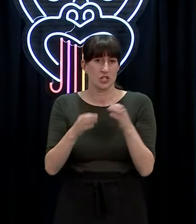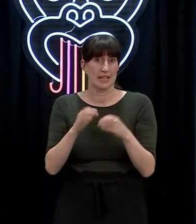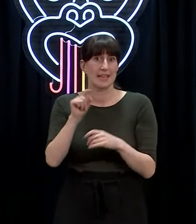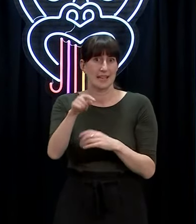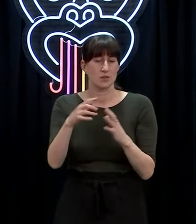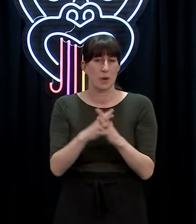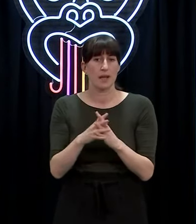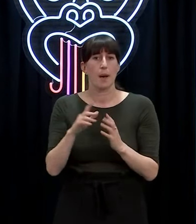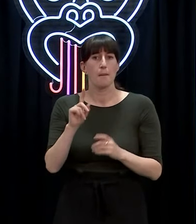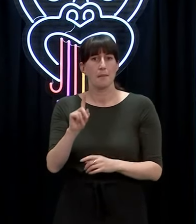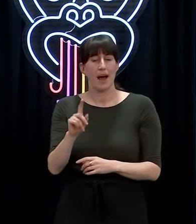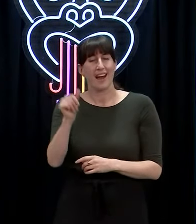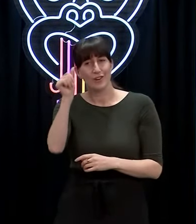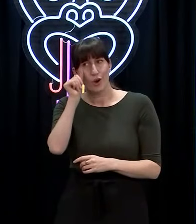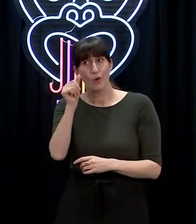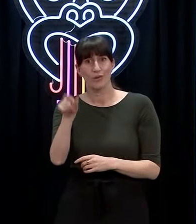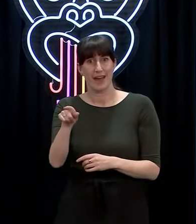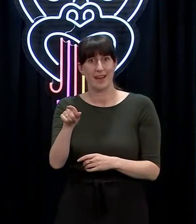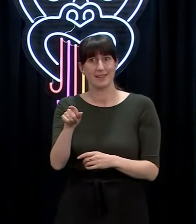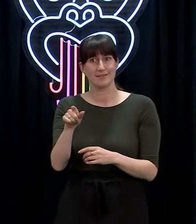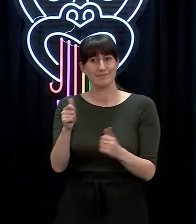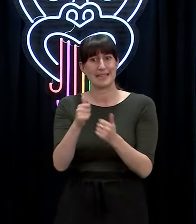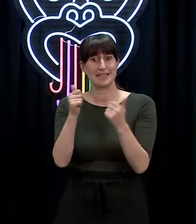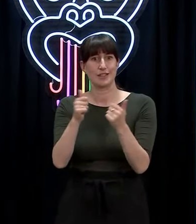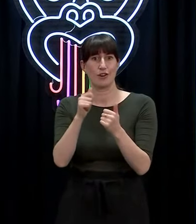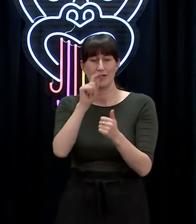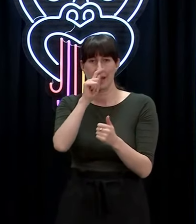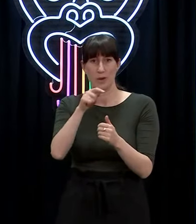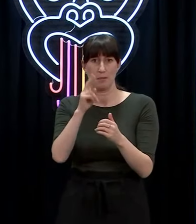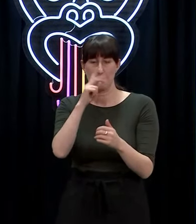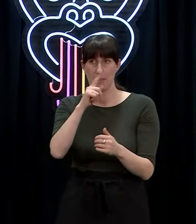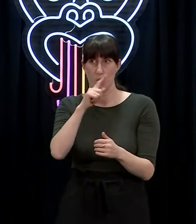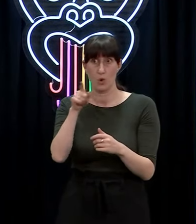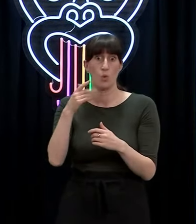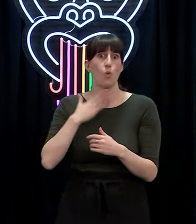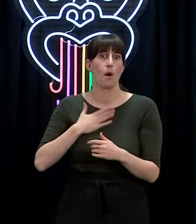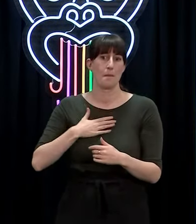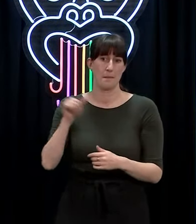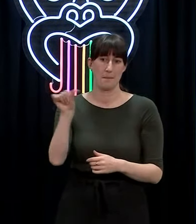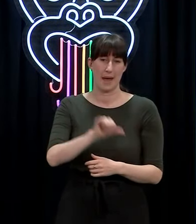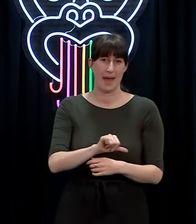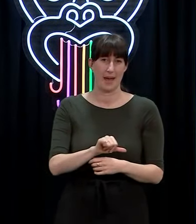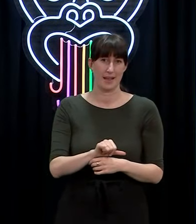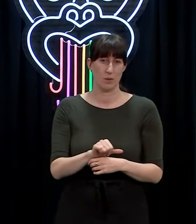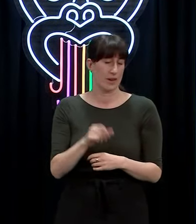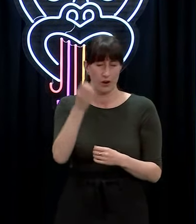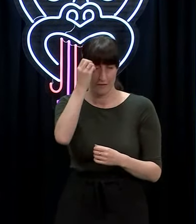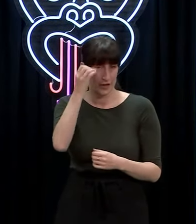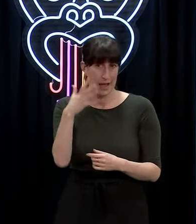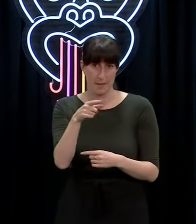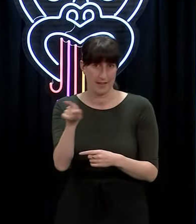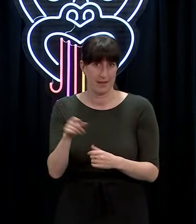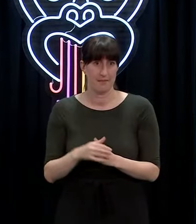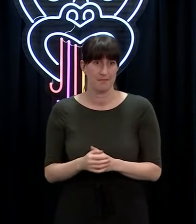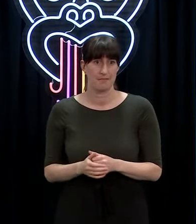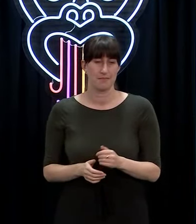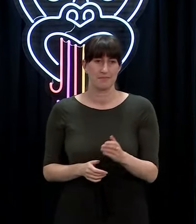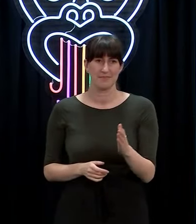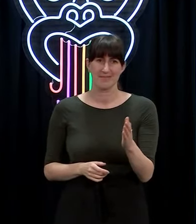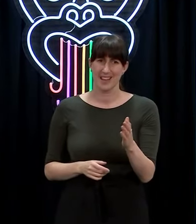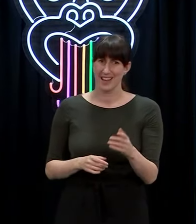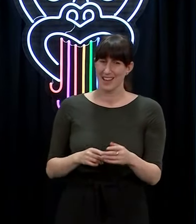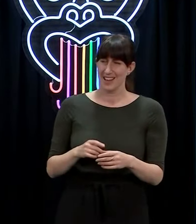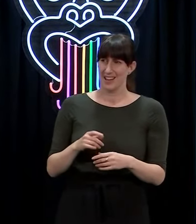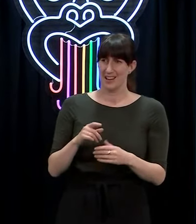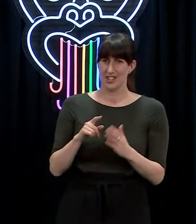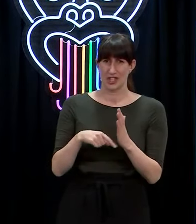mind. I don't want them to possibly feel that they've been forgotten. They have not. Is that urgent enough? This is day by day stuff these people are living by,